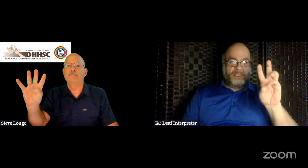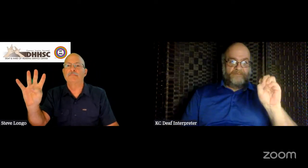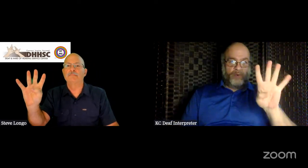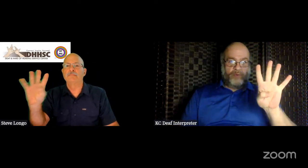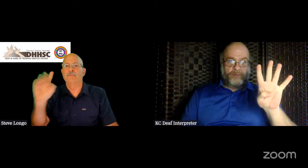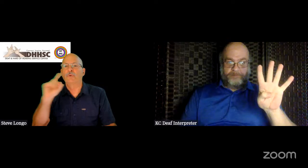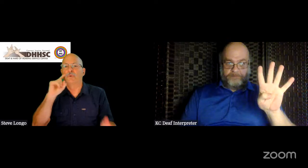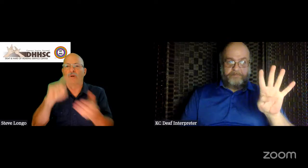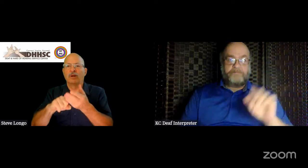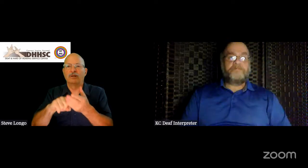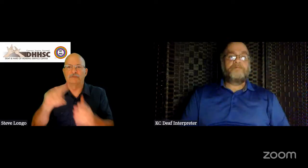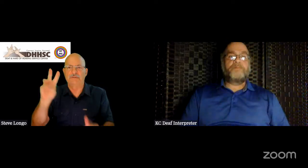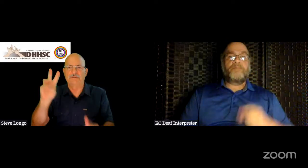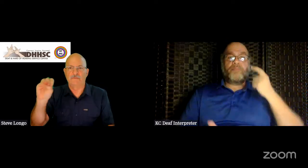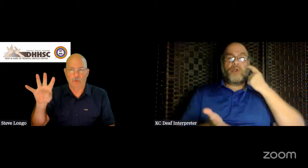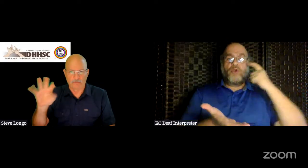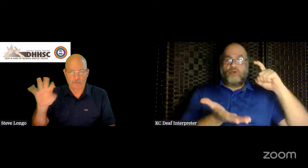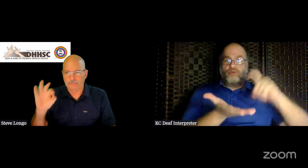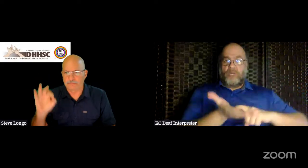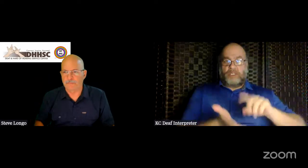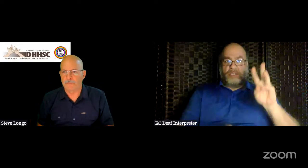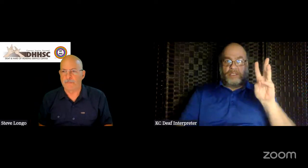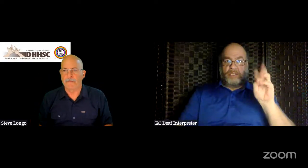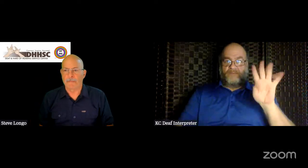6:04 p.m.